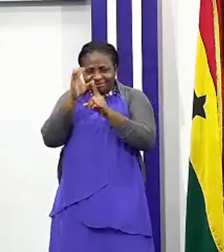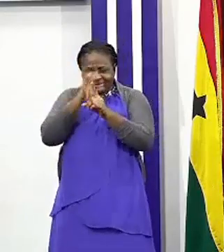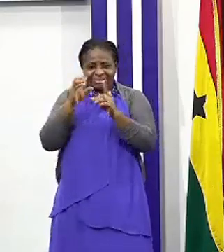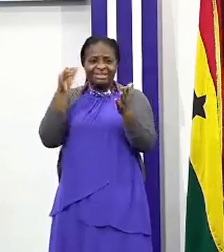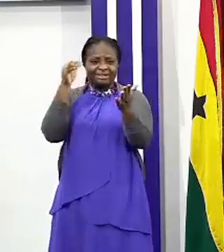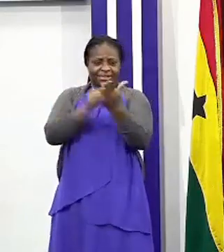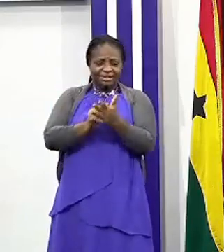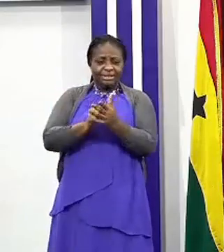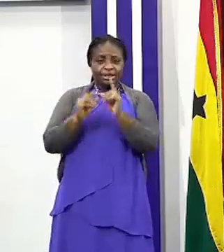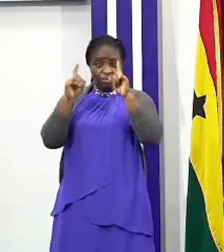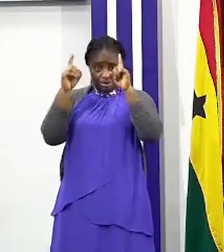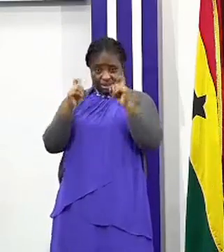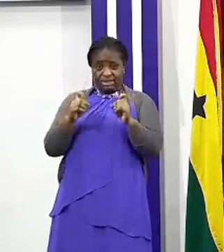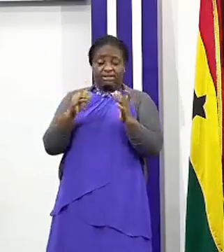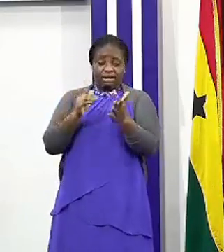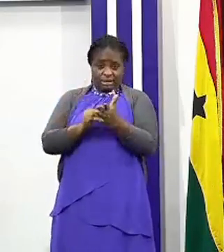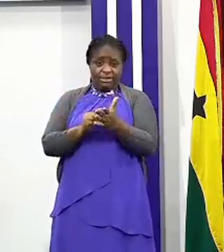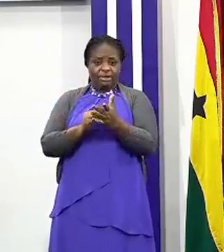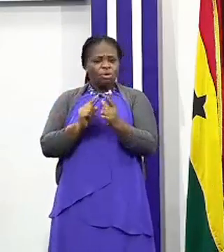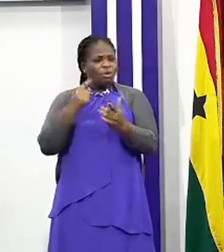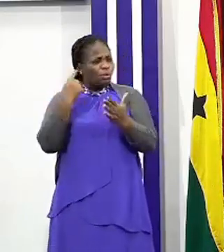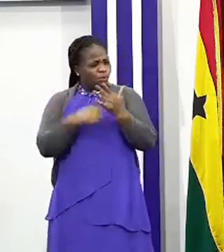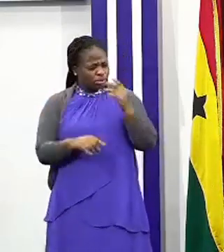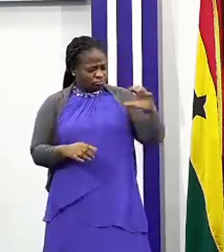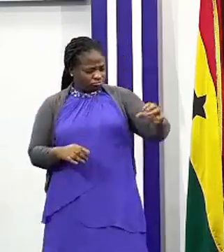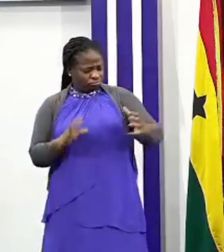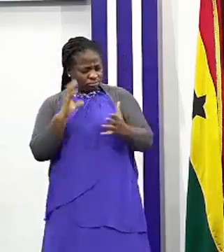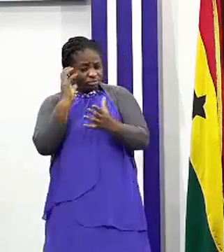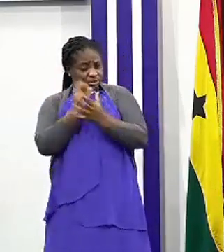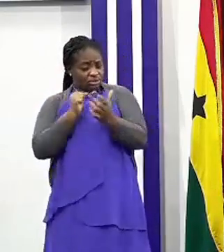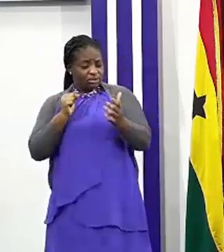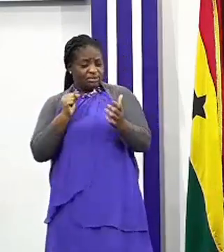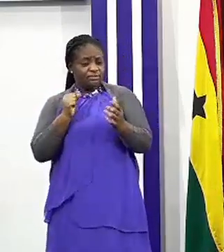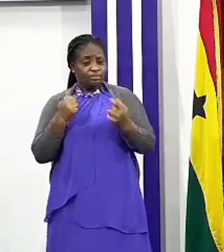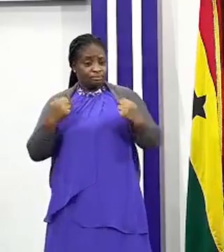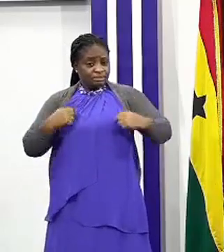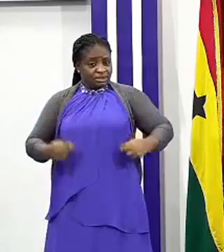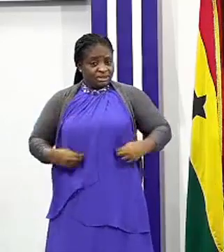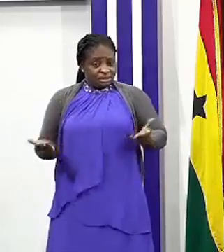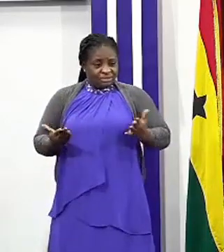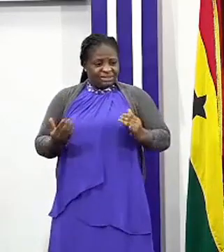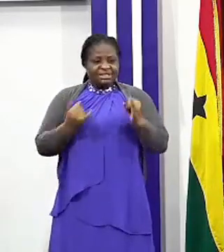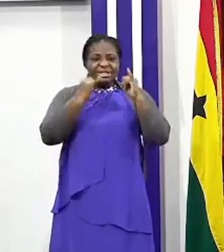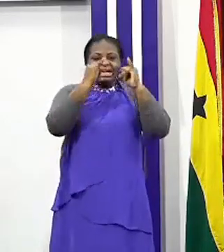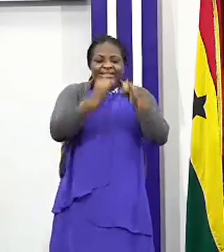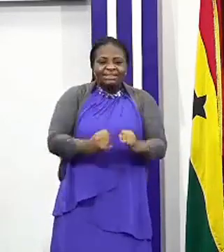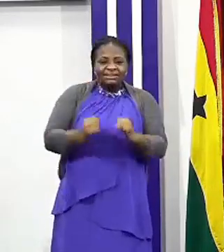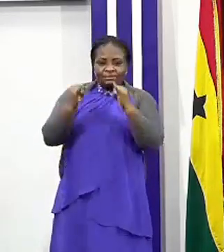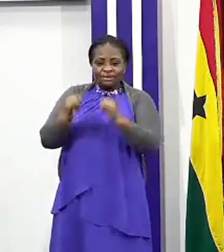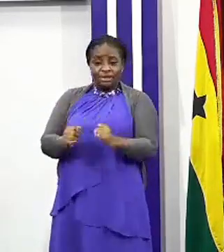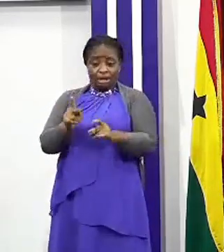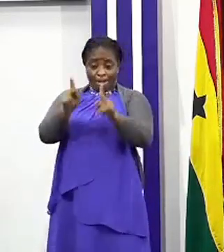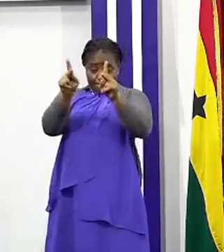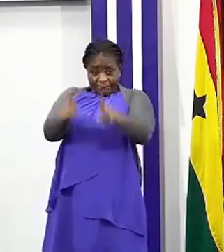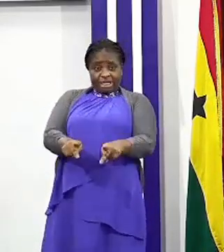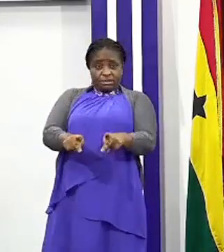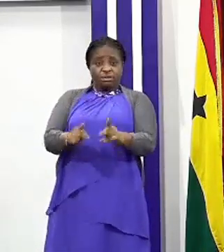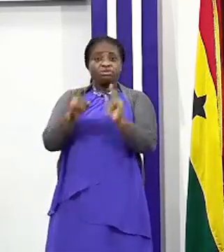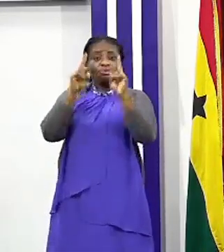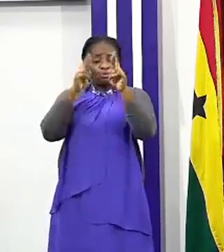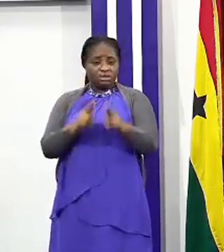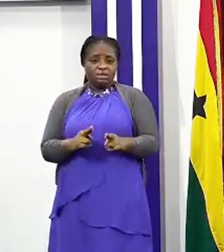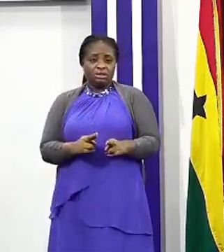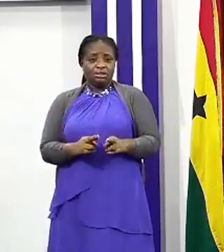They have been retested. So what you get from Ghana Health Service is the individual, that particular person's results. But